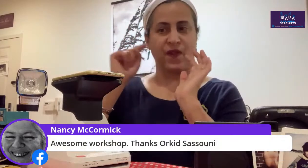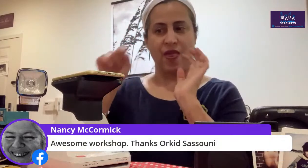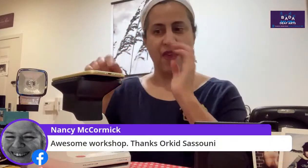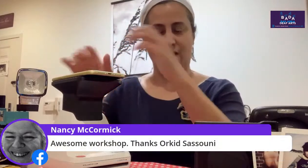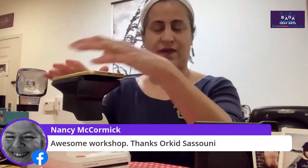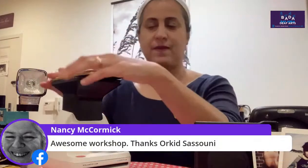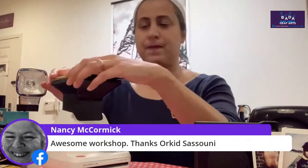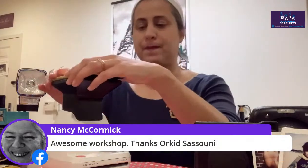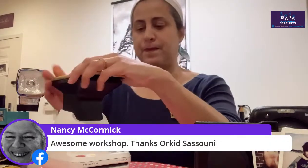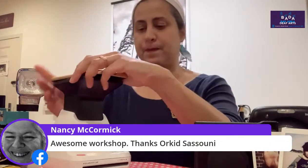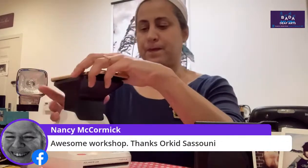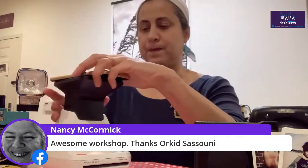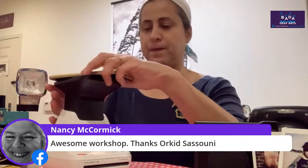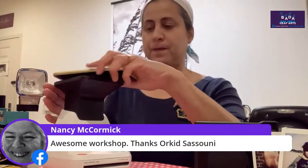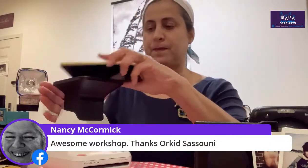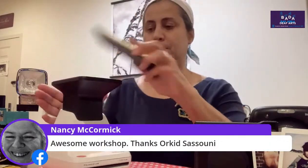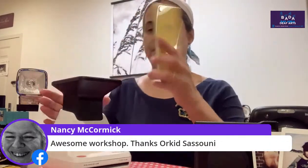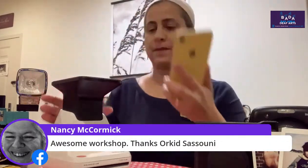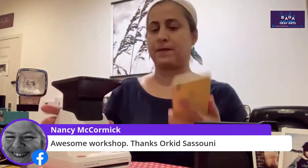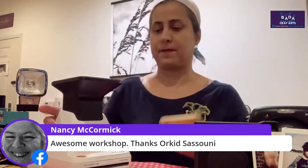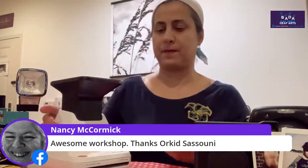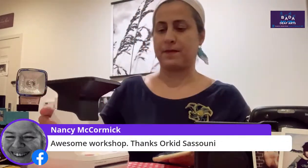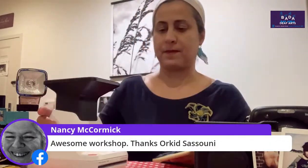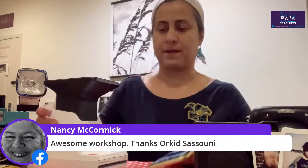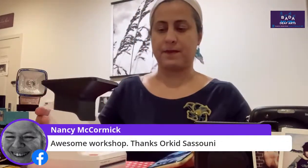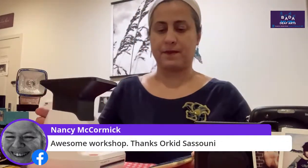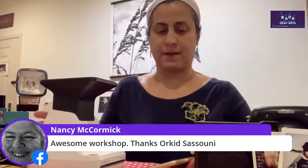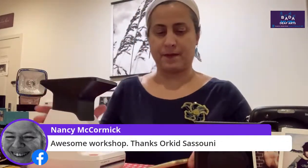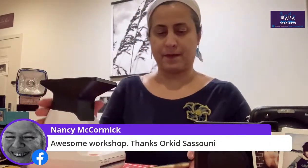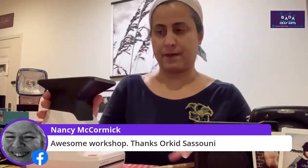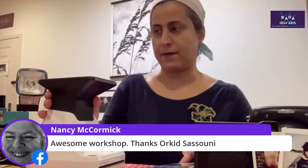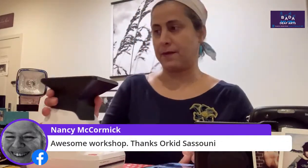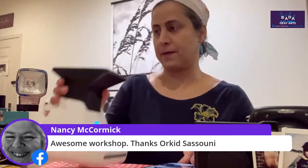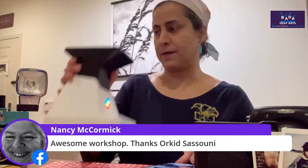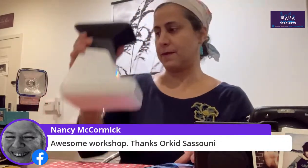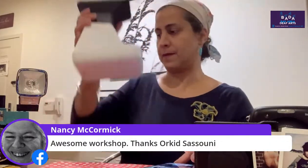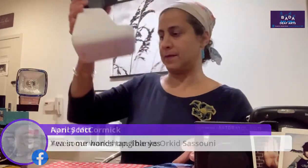transition your photo from your phone onto the film.